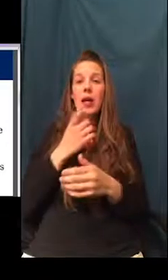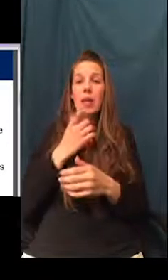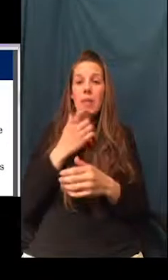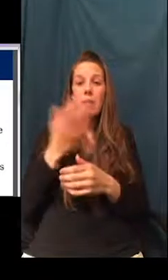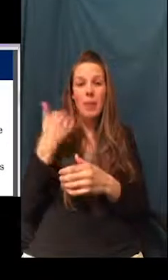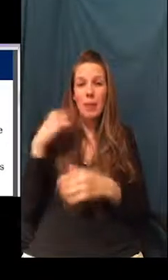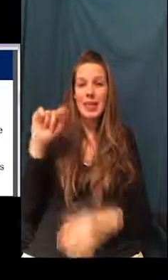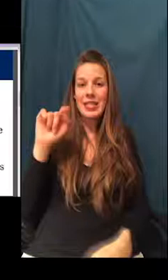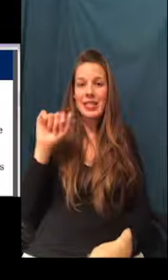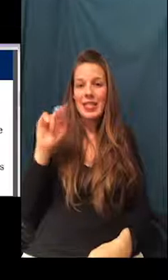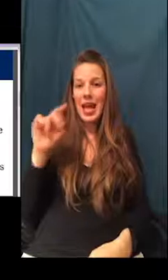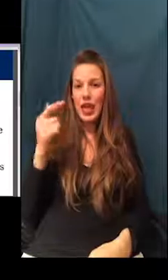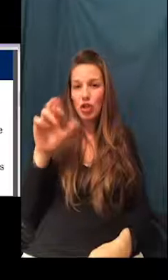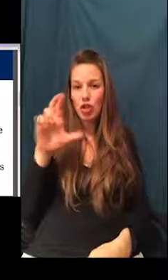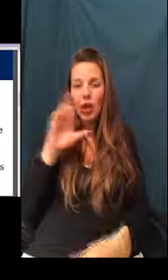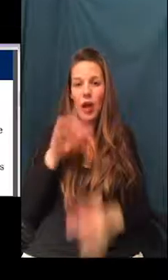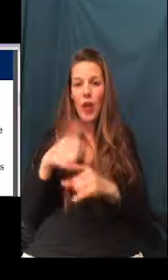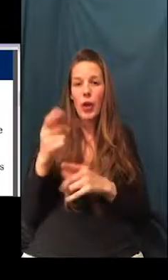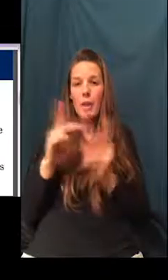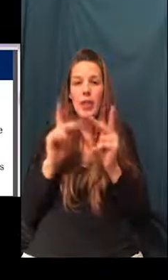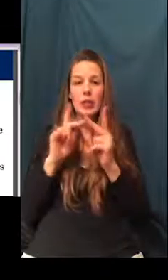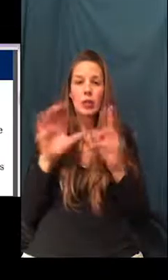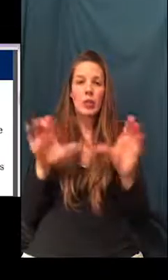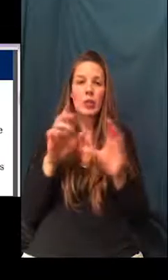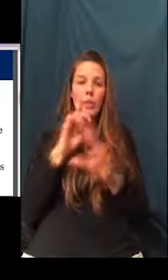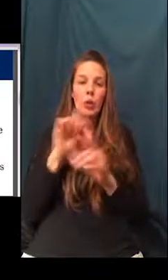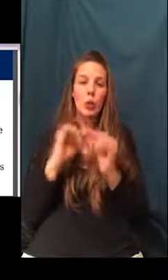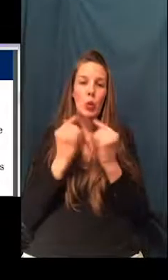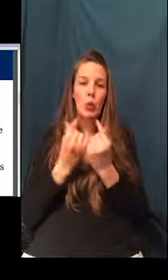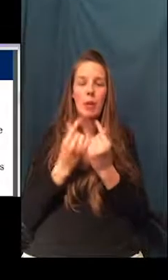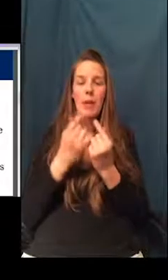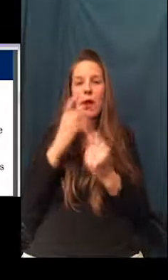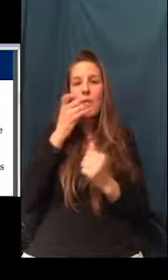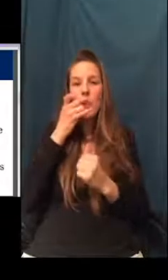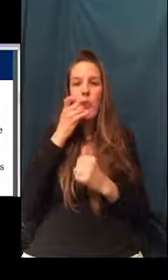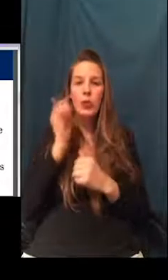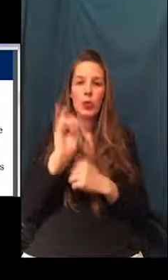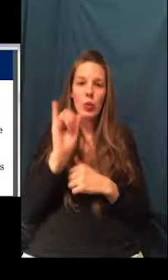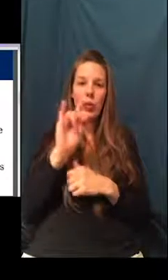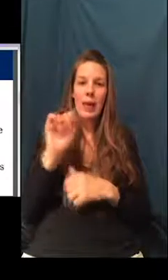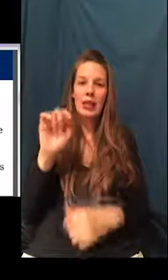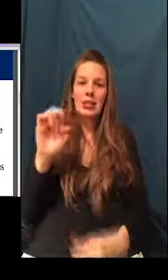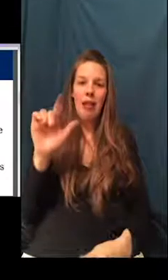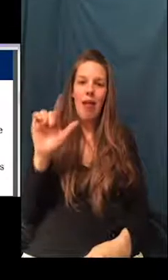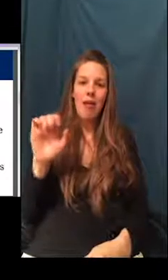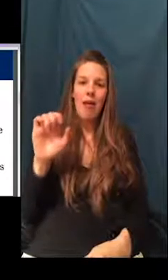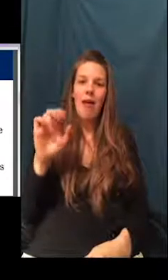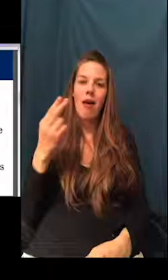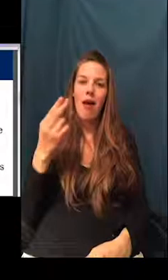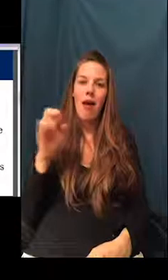about Tanager. I believe other places are doing some groups by phone or telehealth as well.